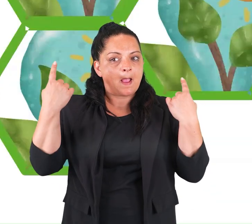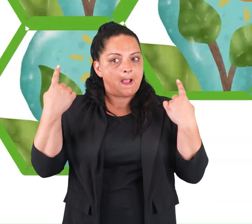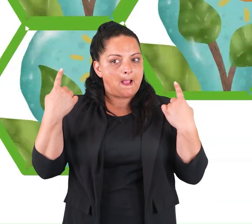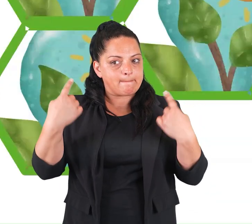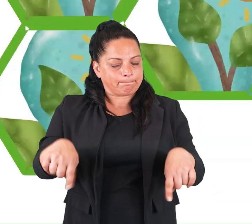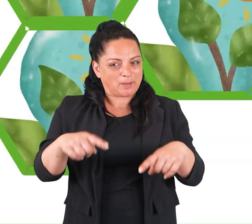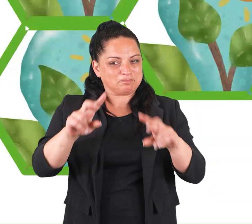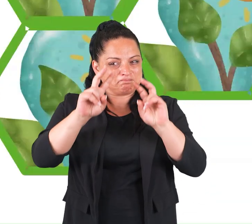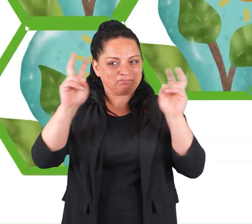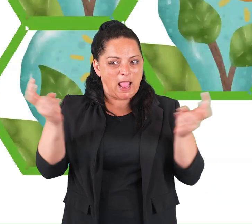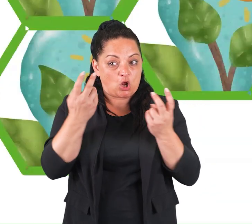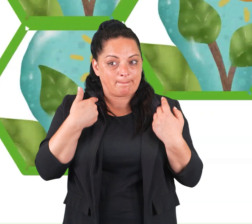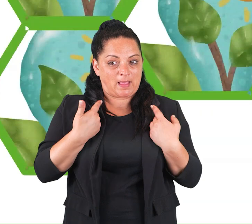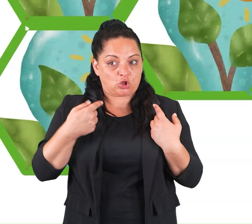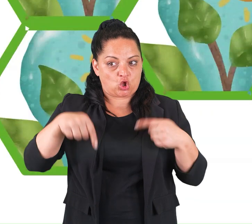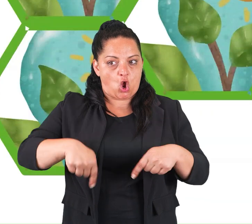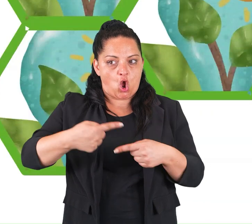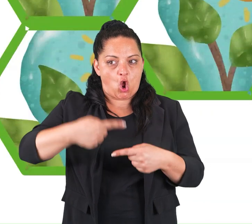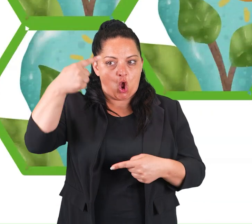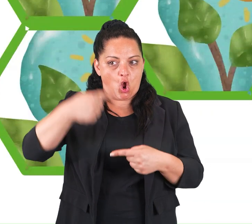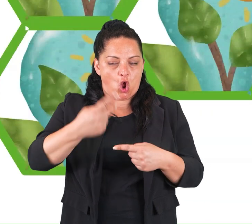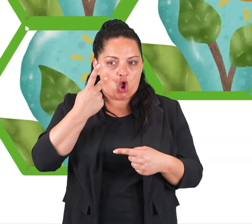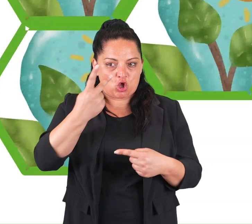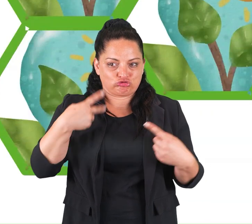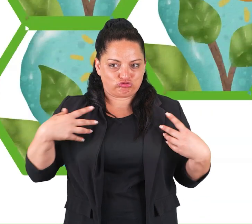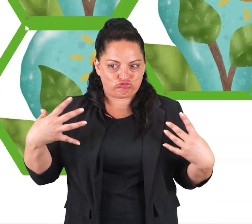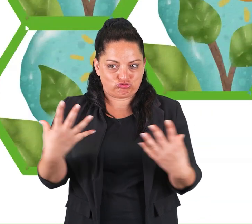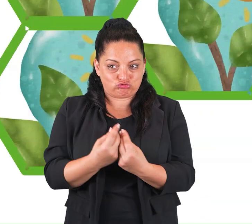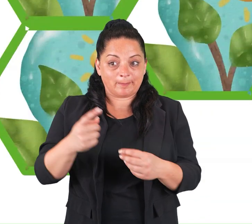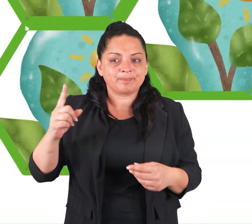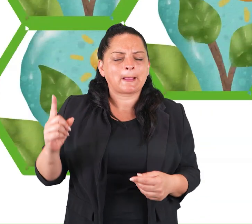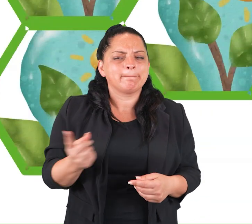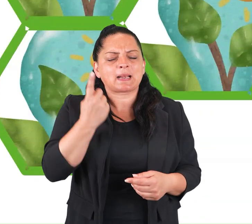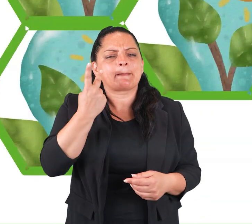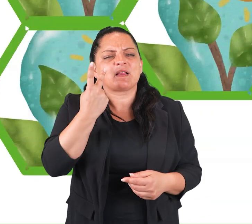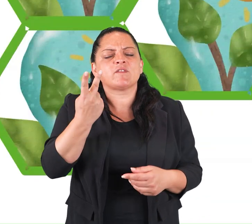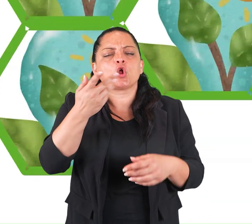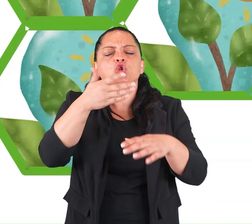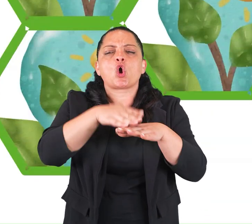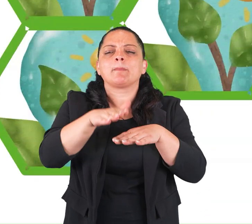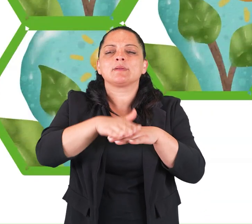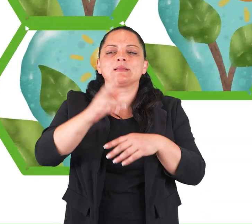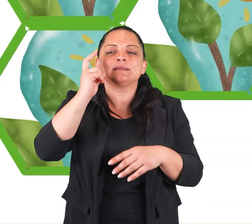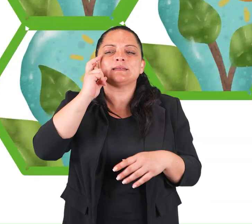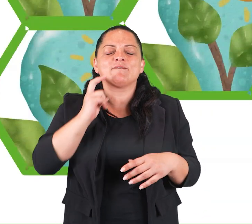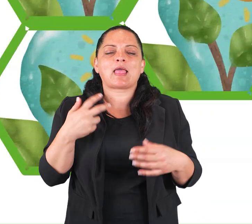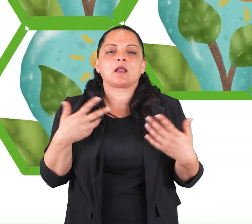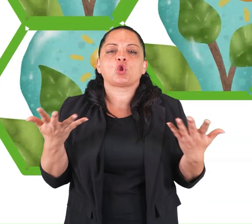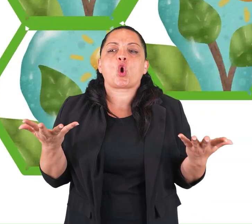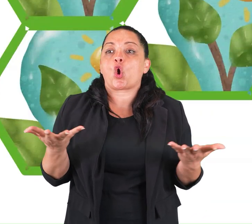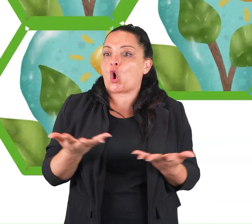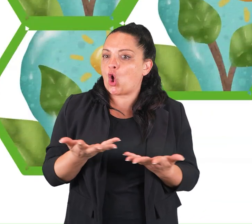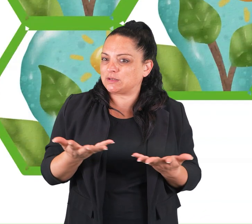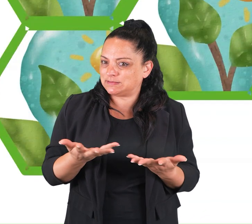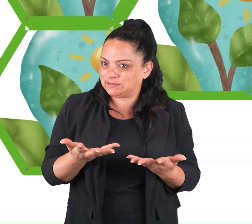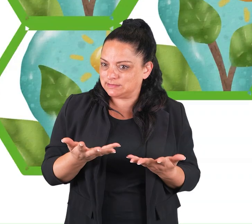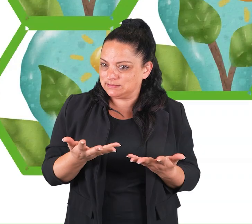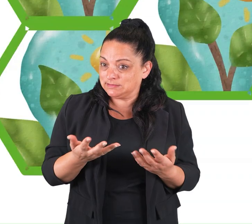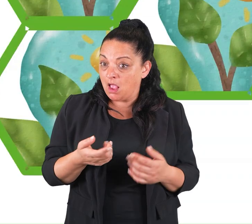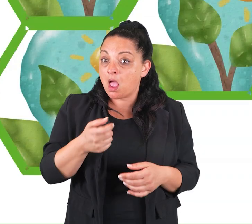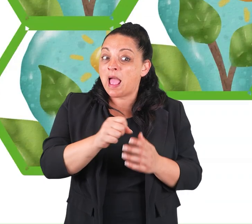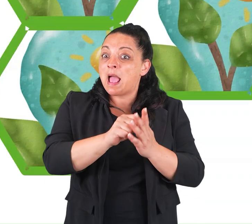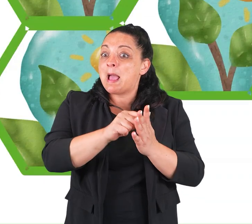Here is the content of what we'll see today. Firstly, we'll see what green skills are, why they